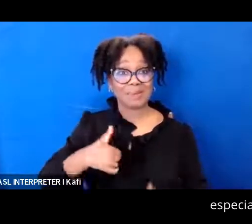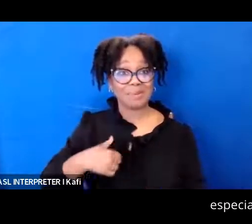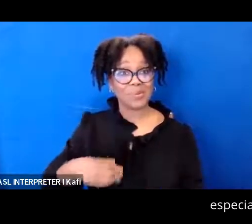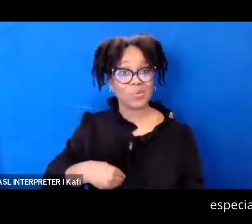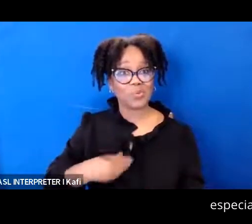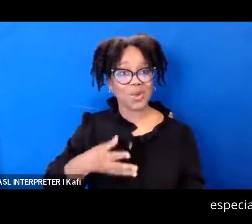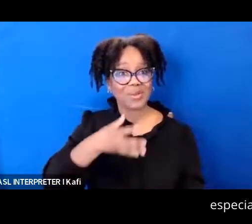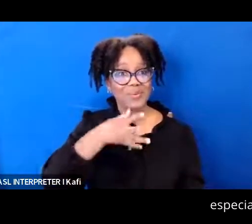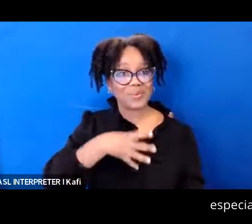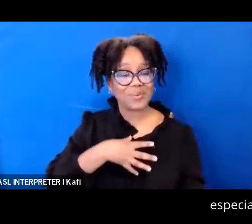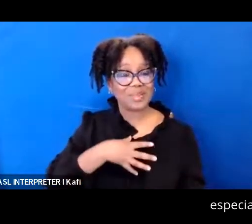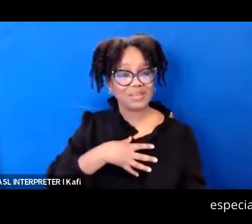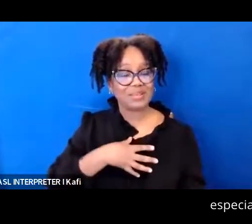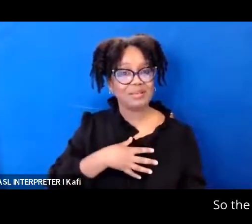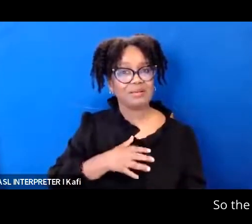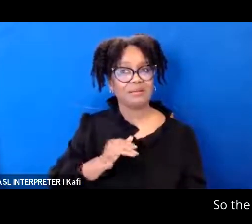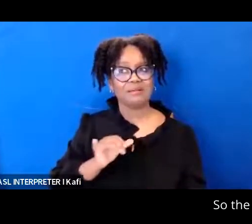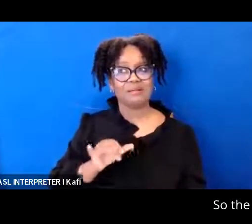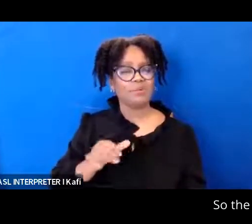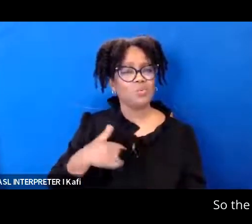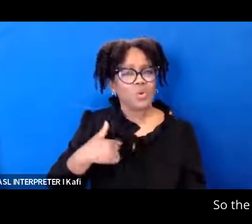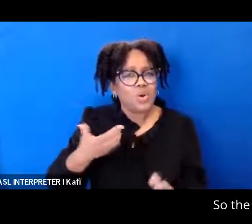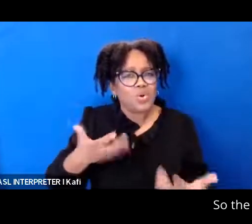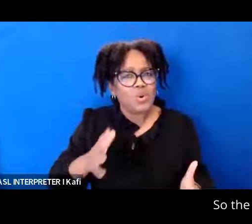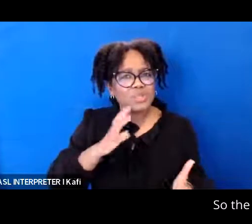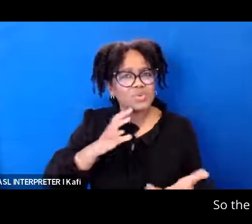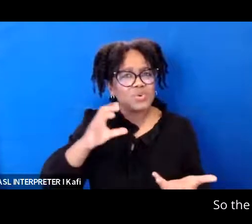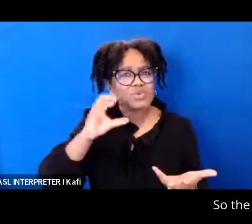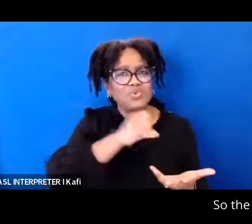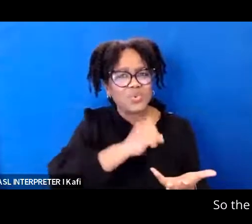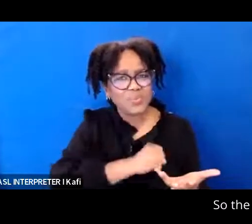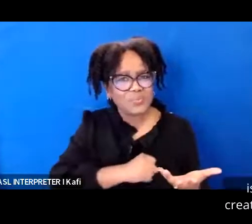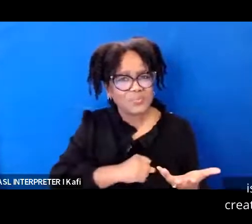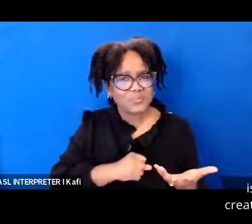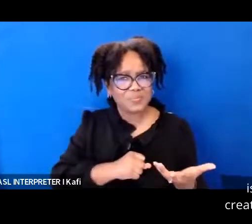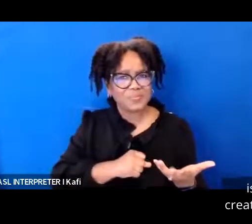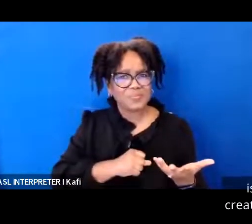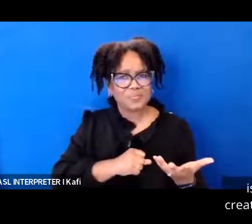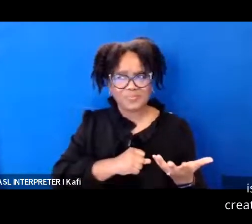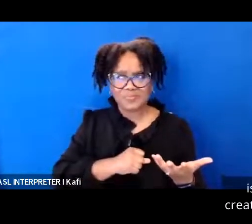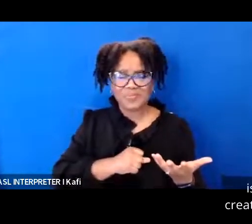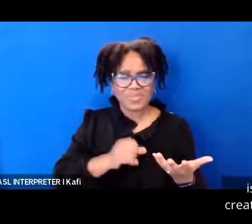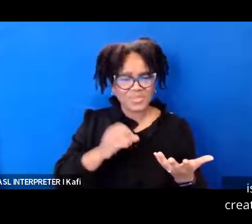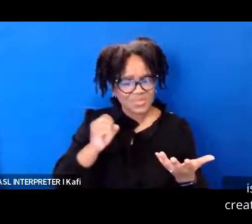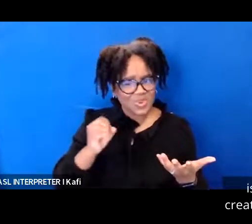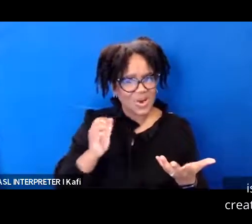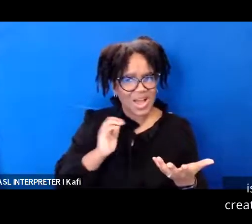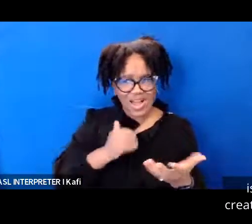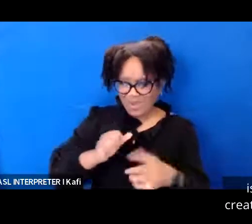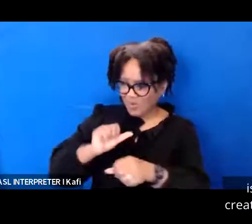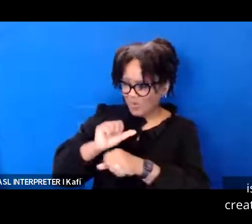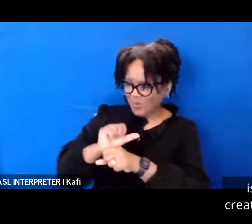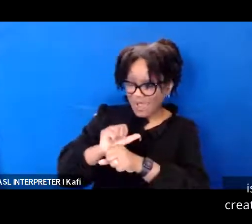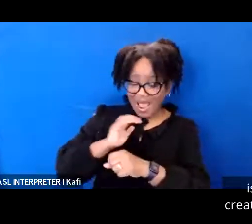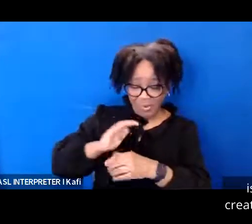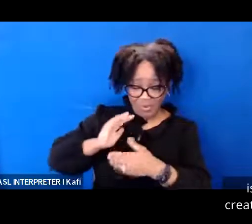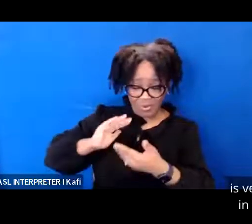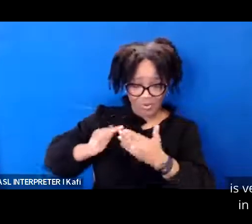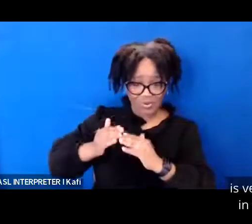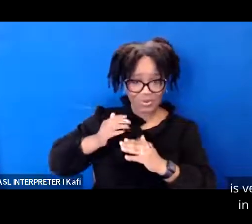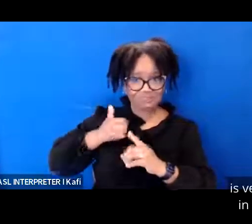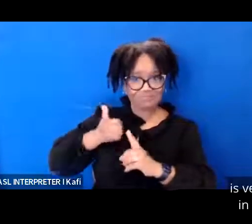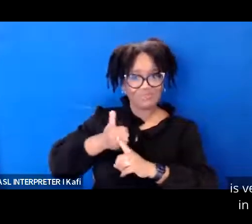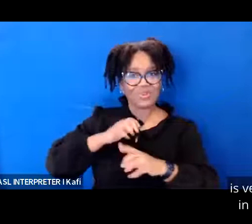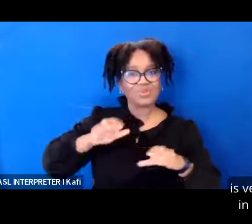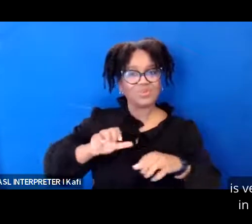harmful assumptions so the fact that our community is doing the work of creating visual descriptions